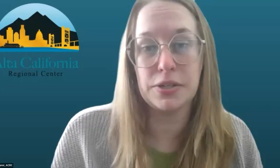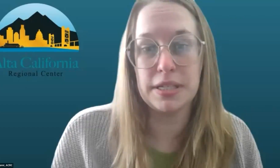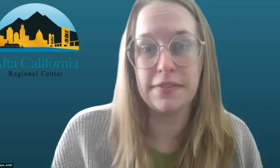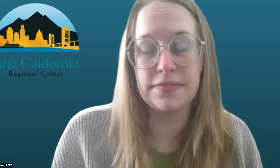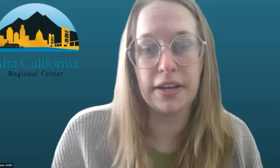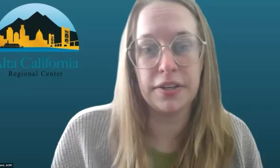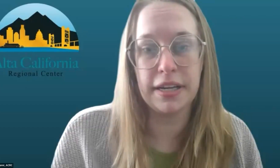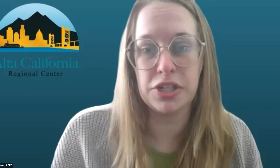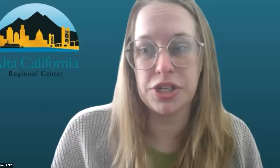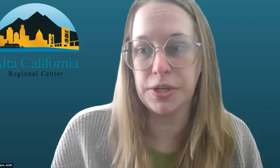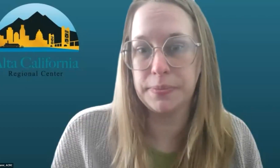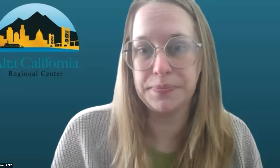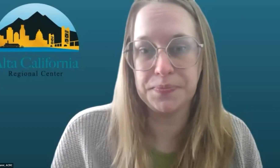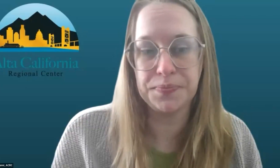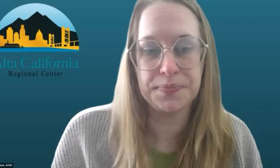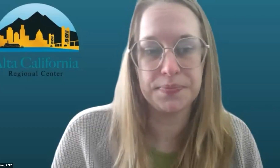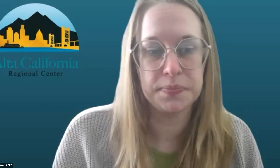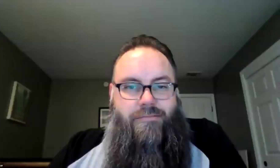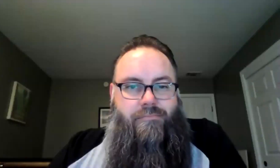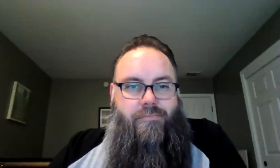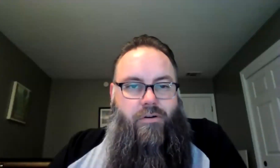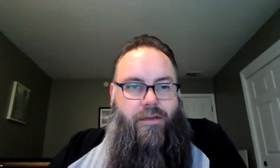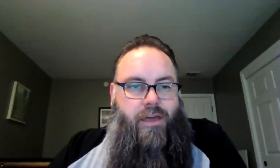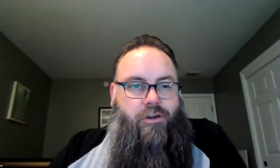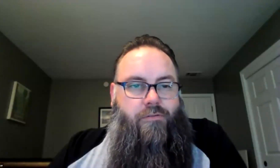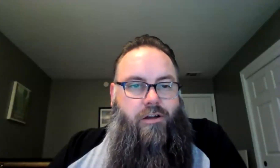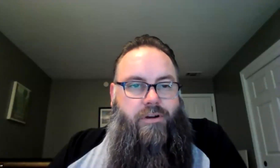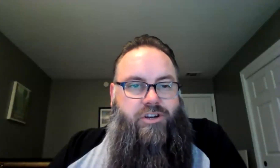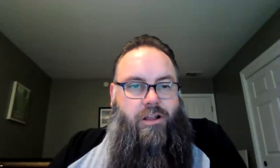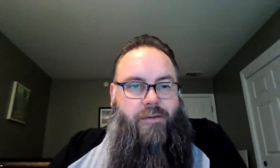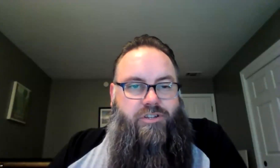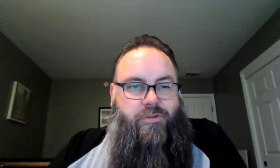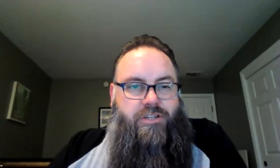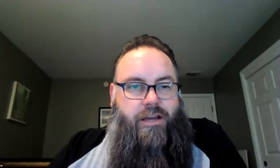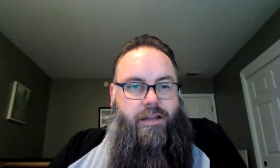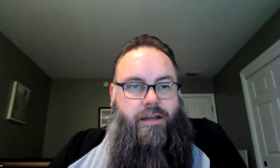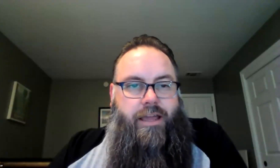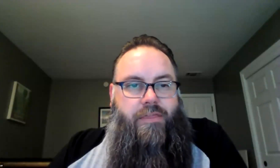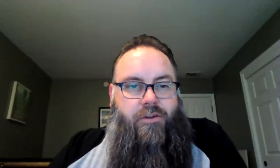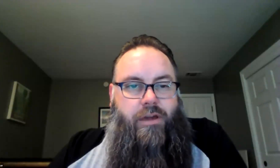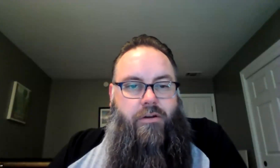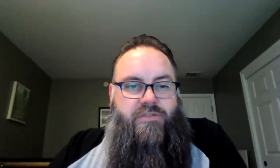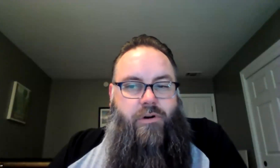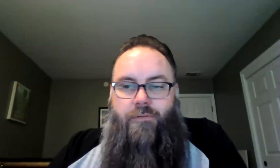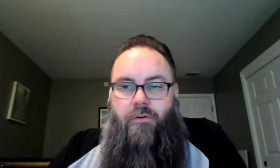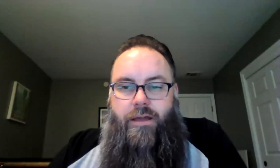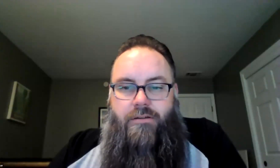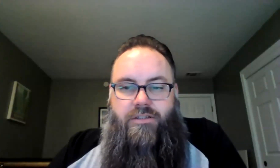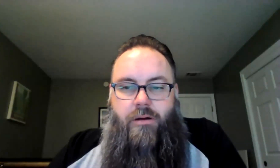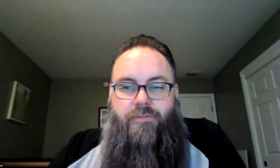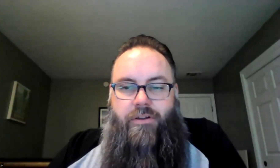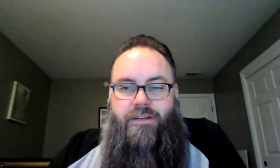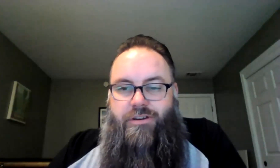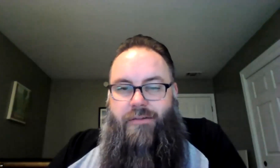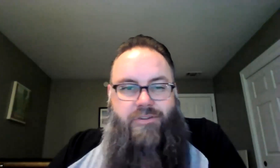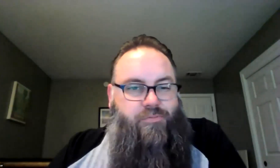that's the UC Davis flyer that I just shared. Awesome. Okay, thank you very much, Carly. Much appreciated. And again, thank you, Gary, as well, for going out to